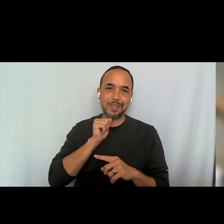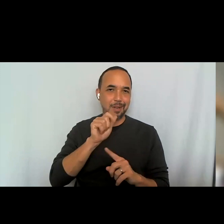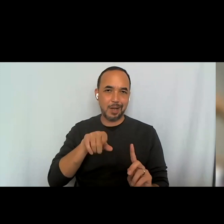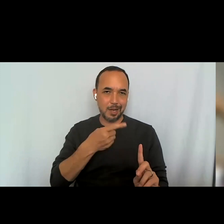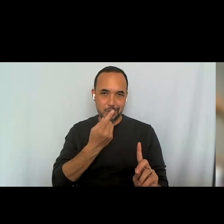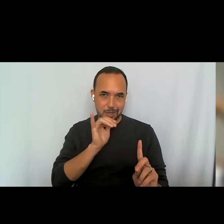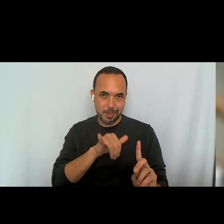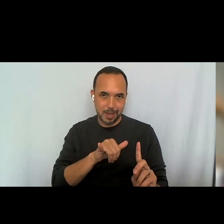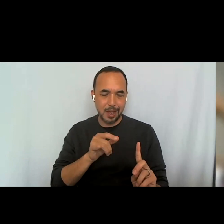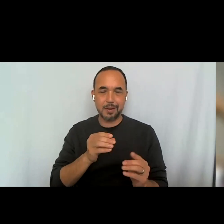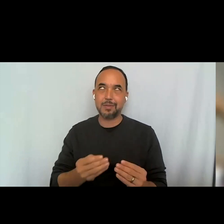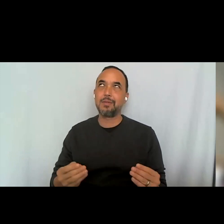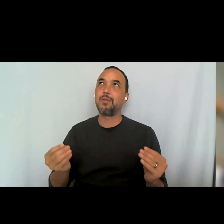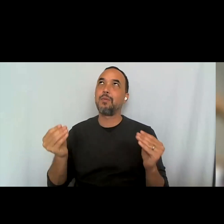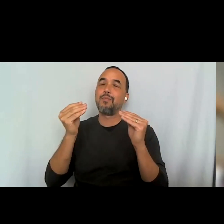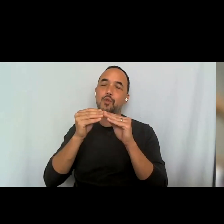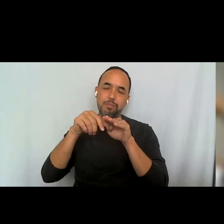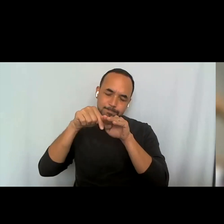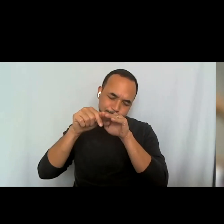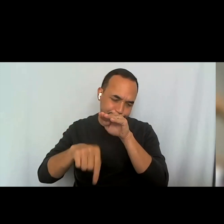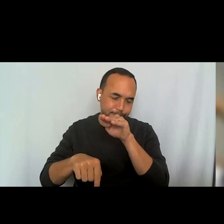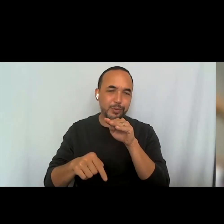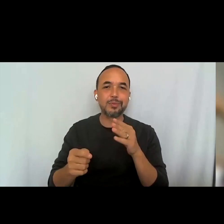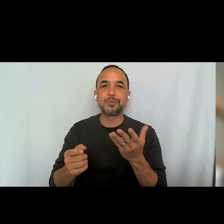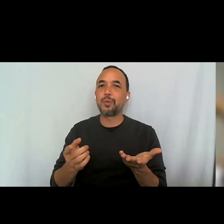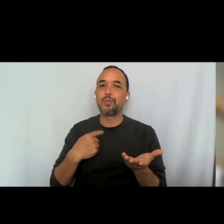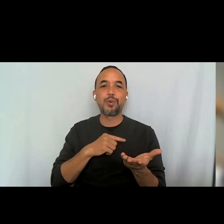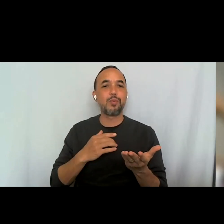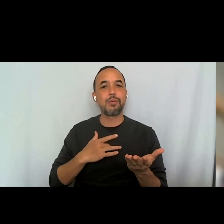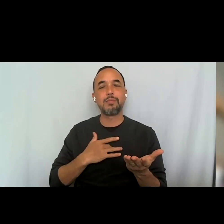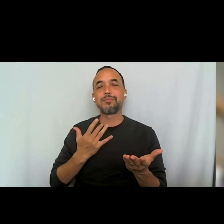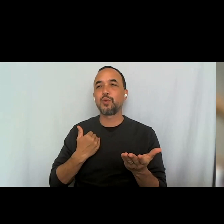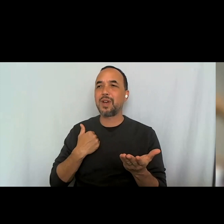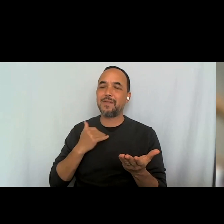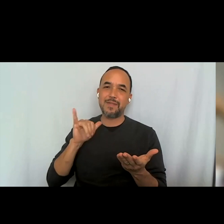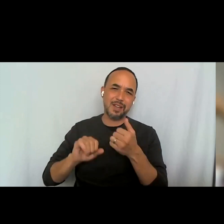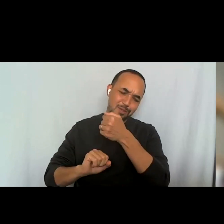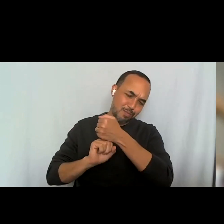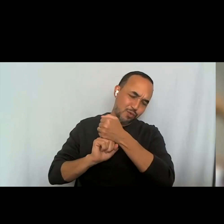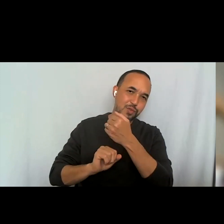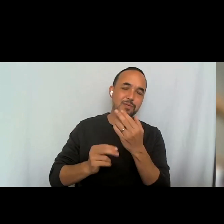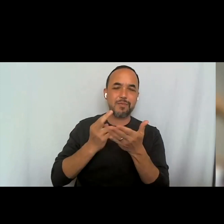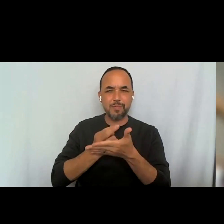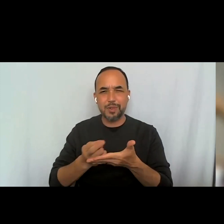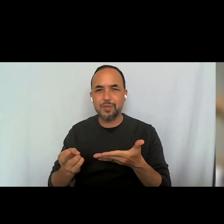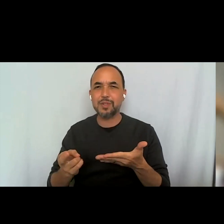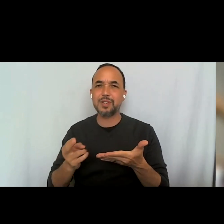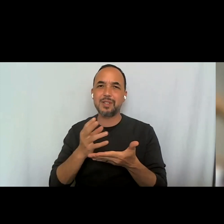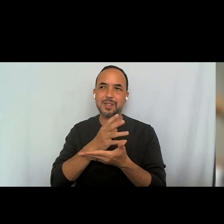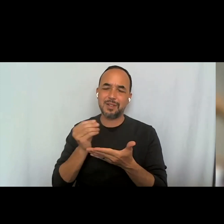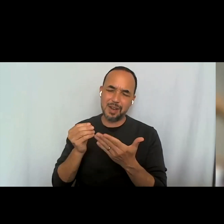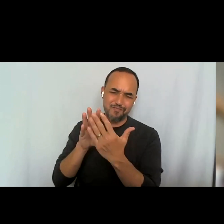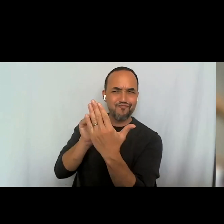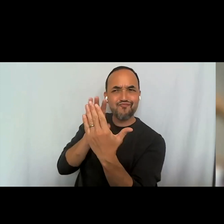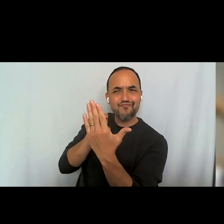were so happy to have the support and all the resources and what we learned. So